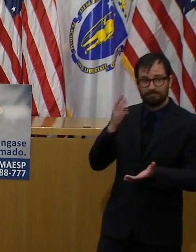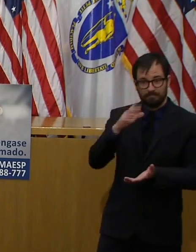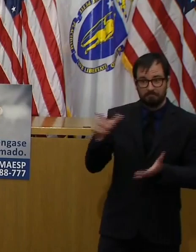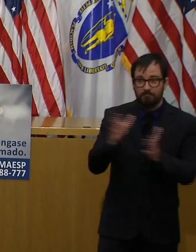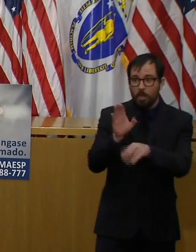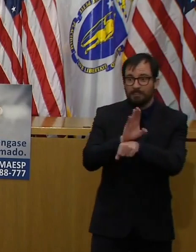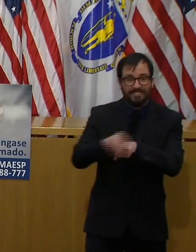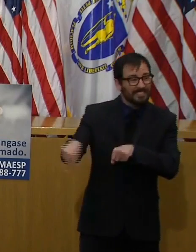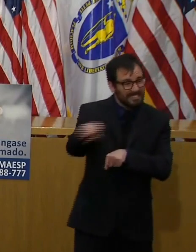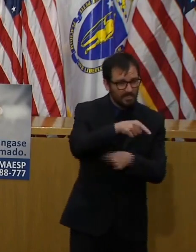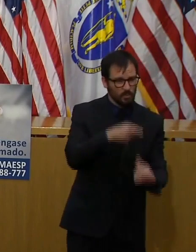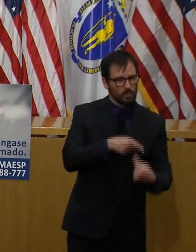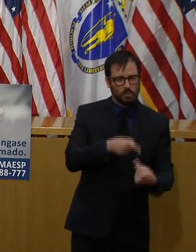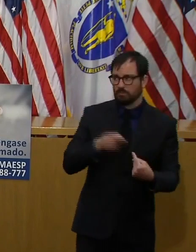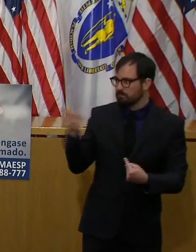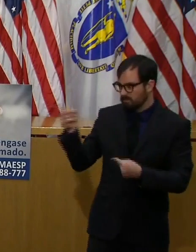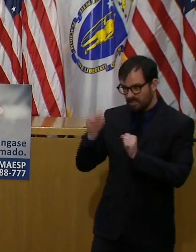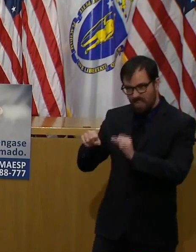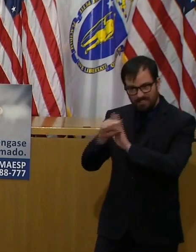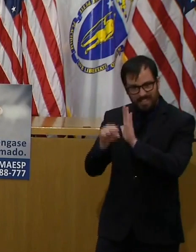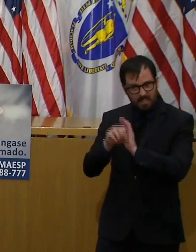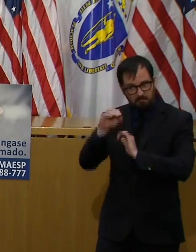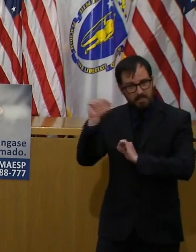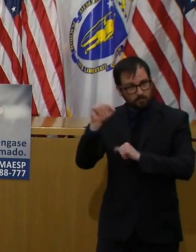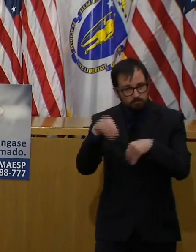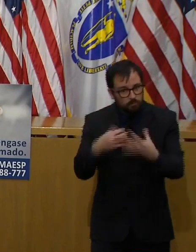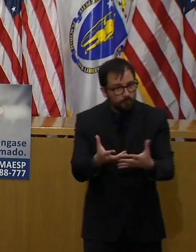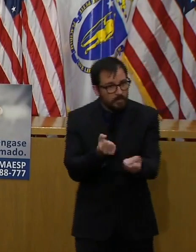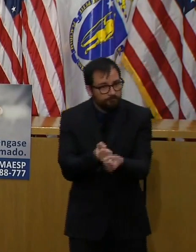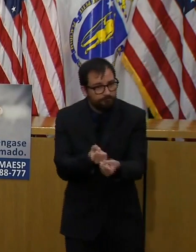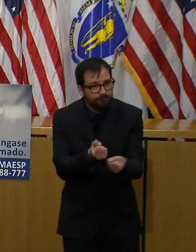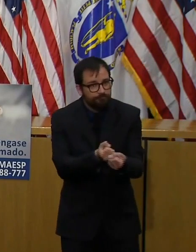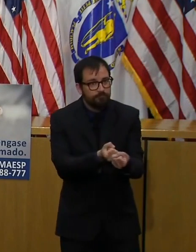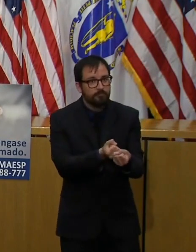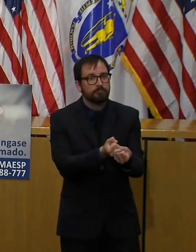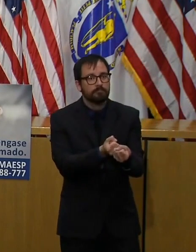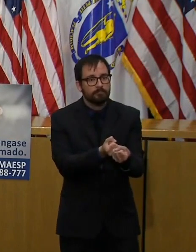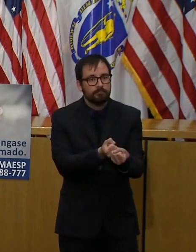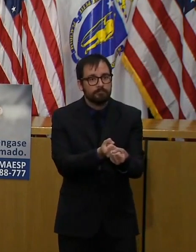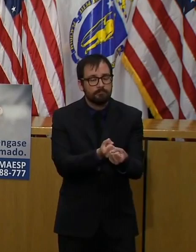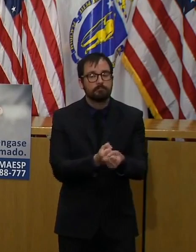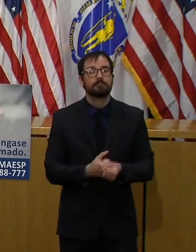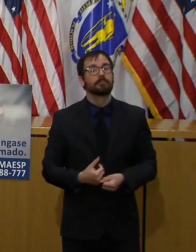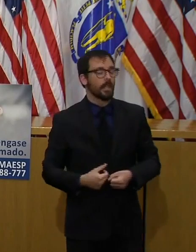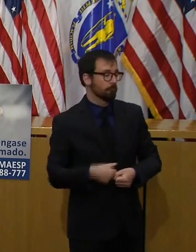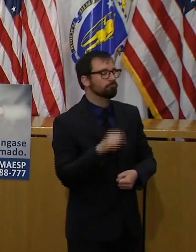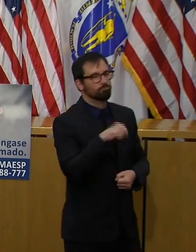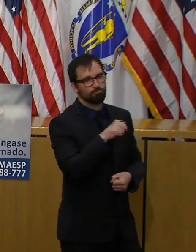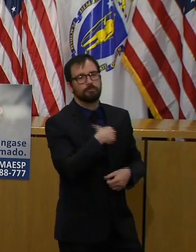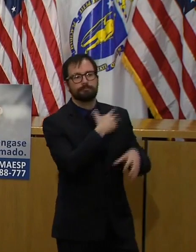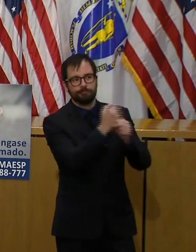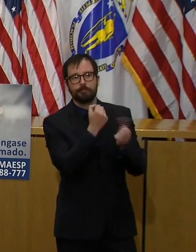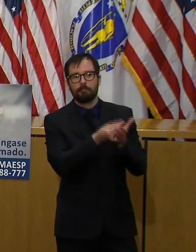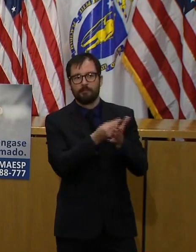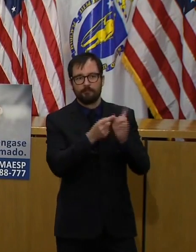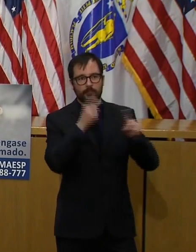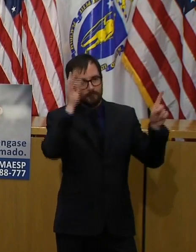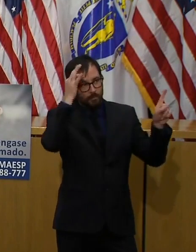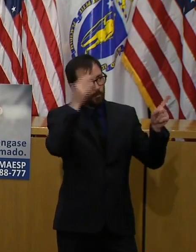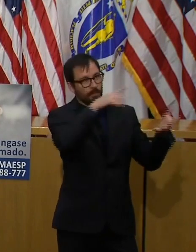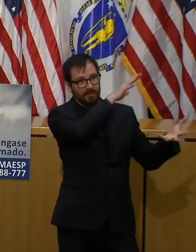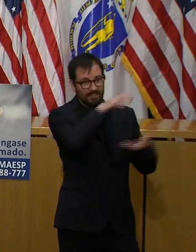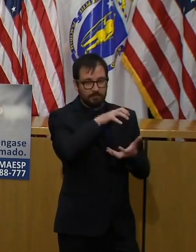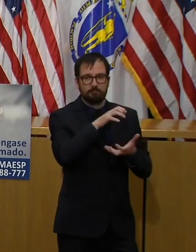oversubscribed. We were thankful that the federal government moved ahead with the Small Business Assistance Protection Plan. I know there's